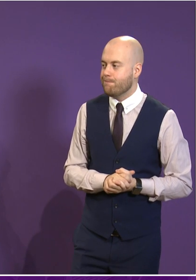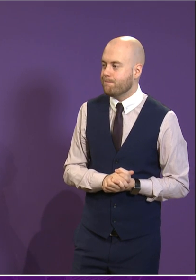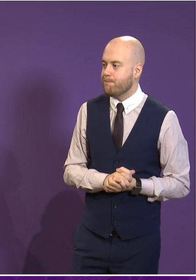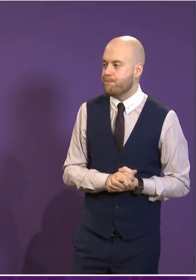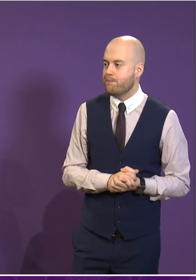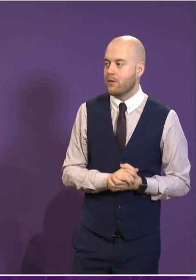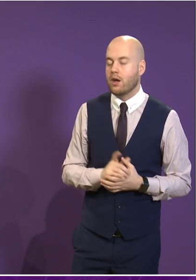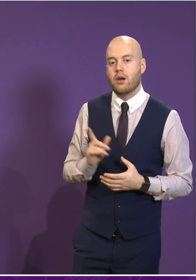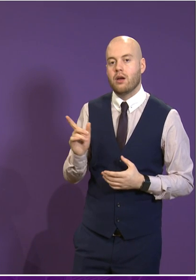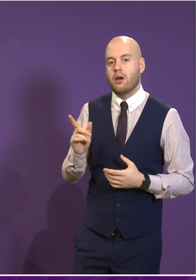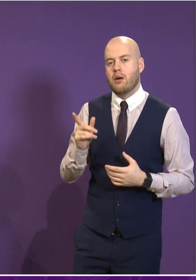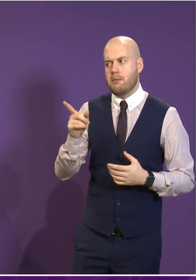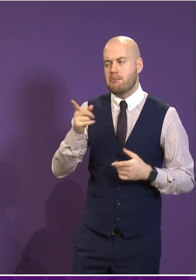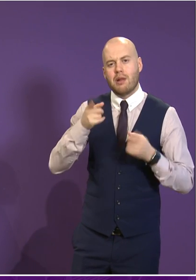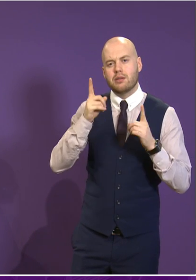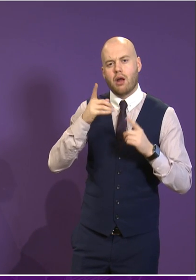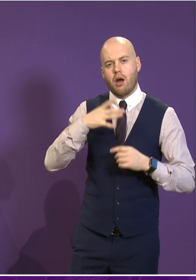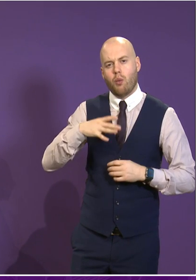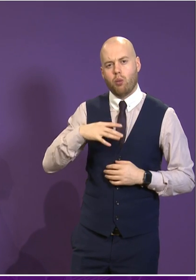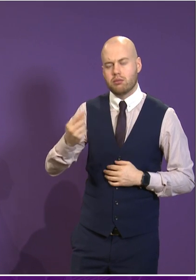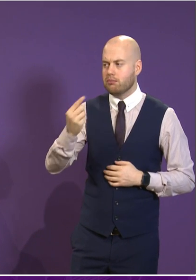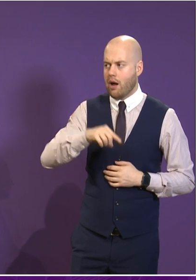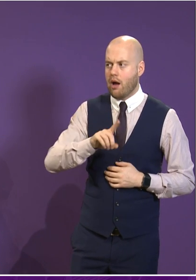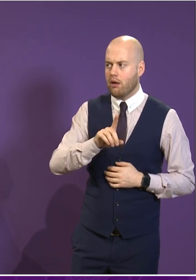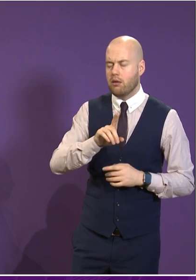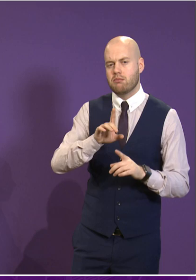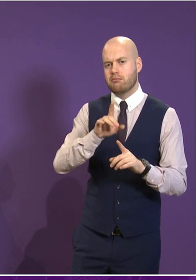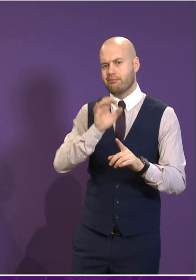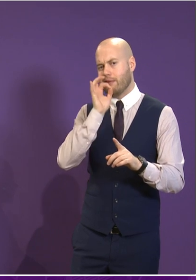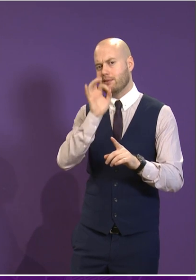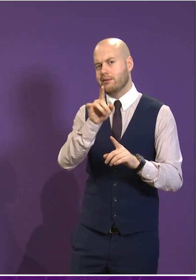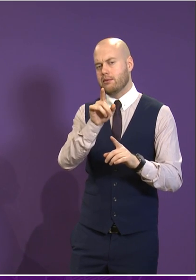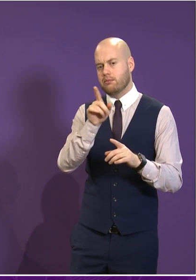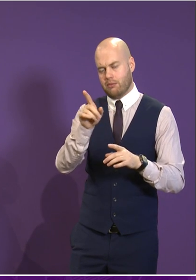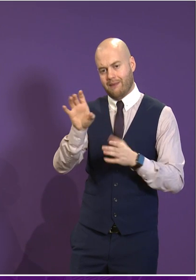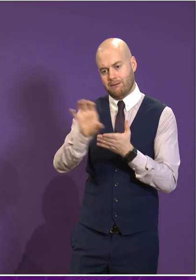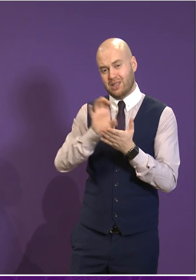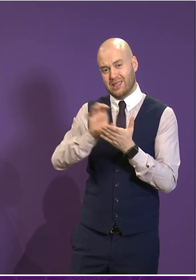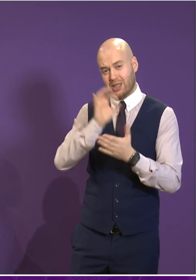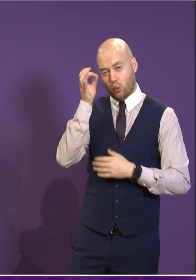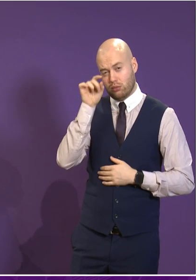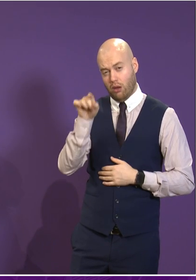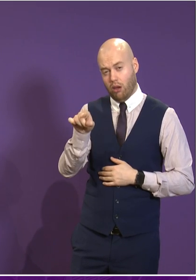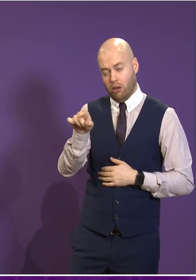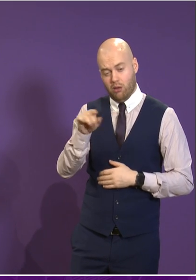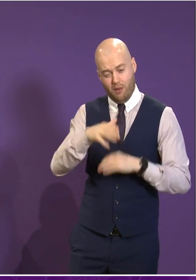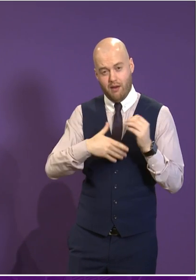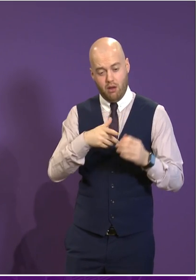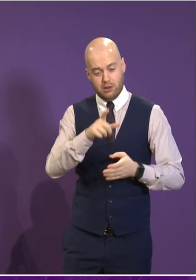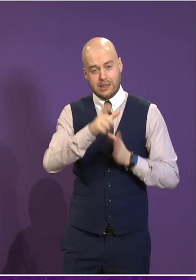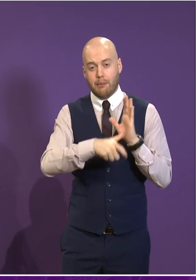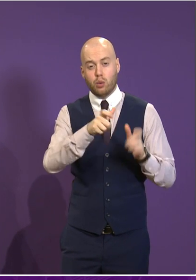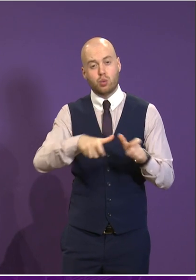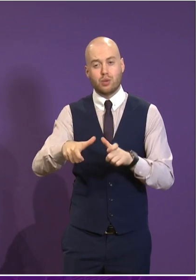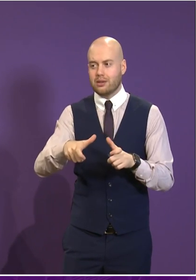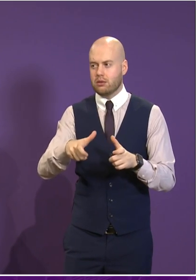I think the Minister wanted to come back in. But Minister, on the back of Mary's question this morning, I asked the Funding Council about the disabled students premium, how those